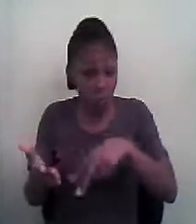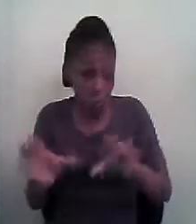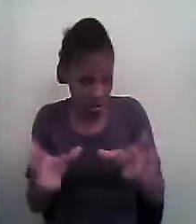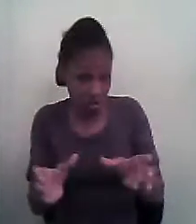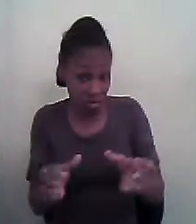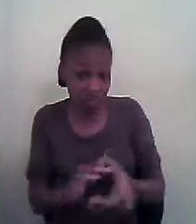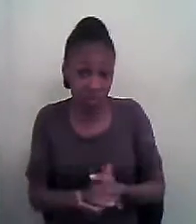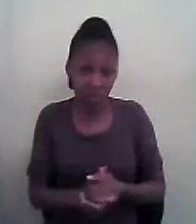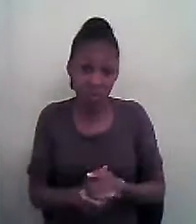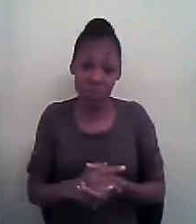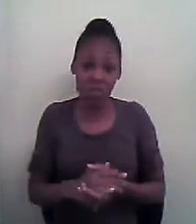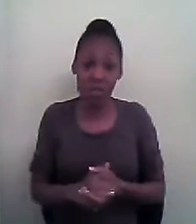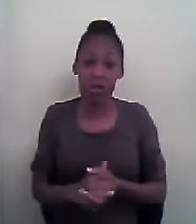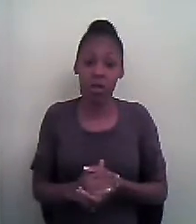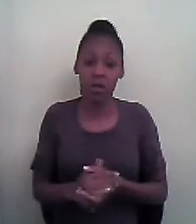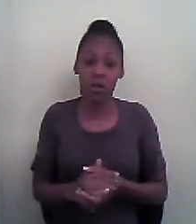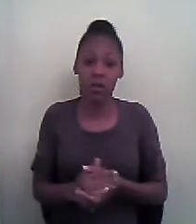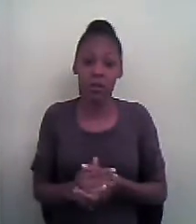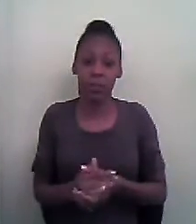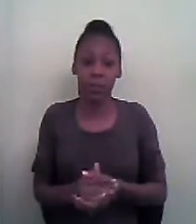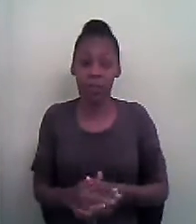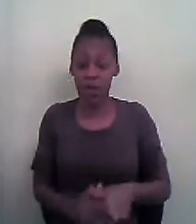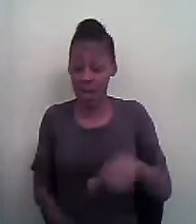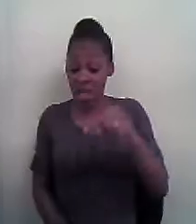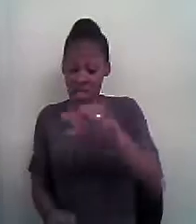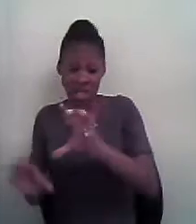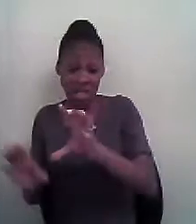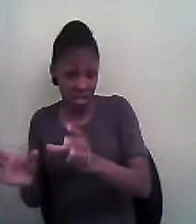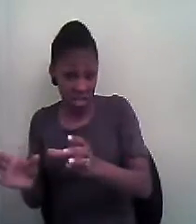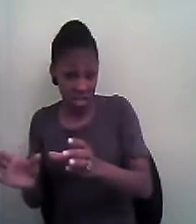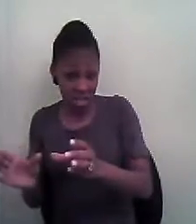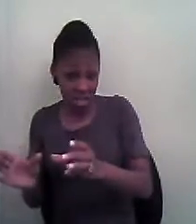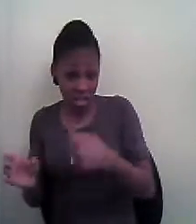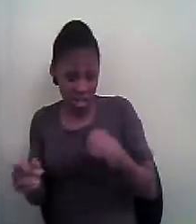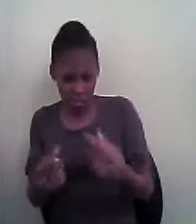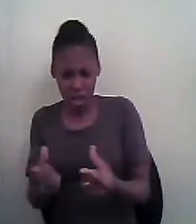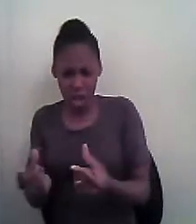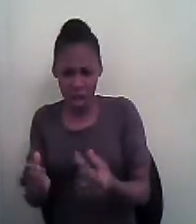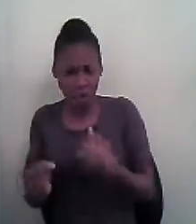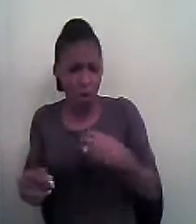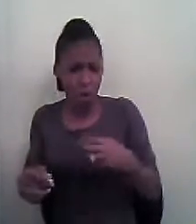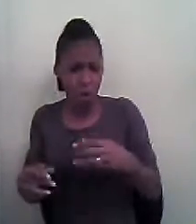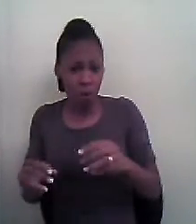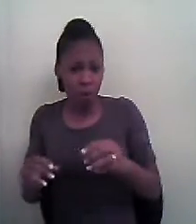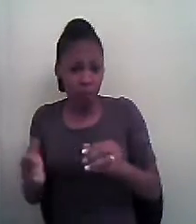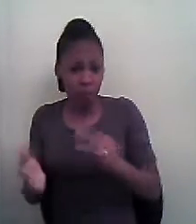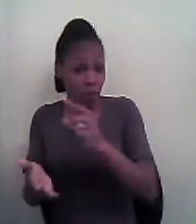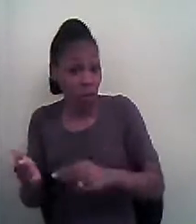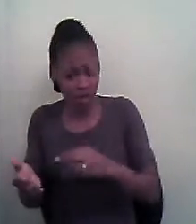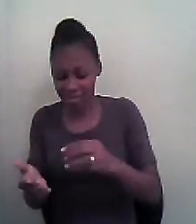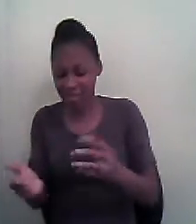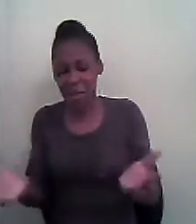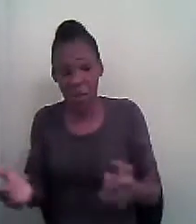my students. So what I do with this class is I have 4 content areas that I determine